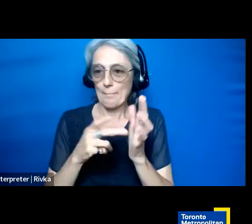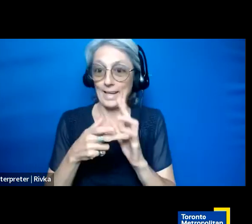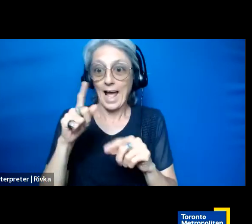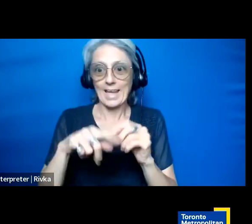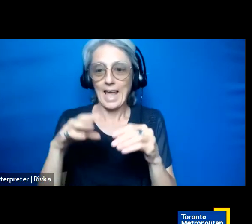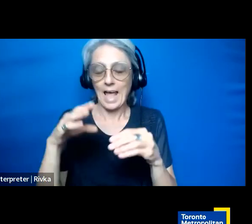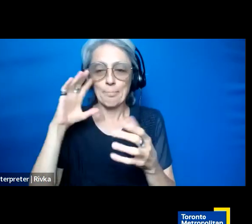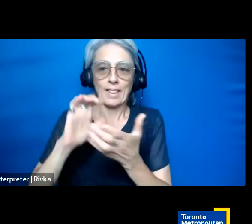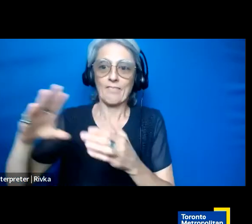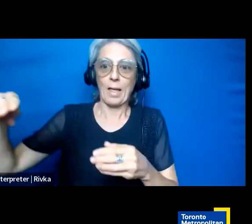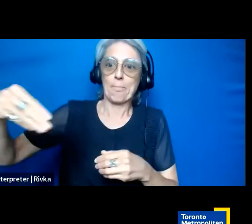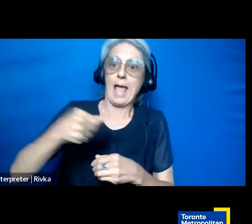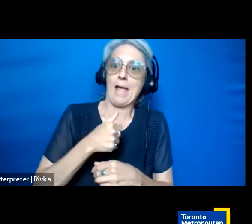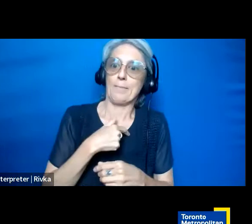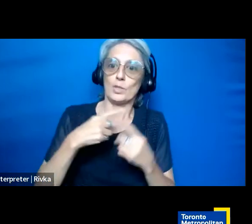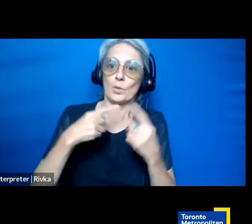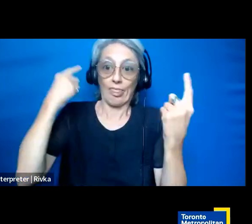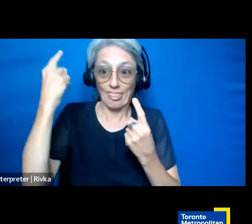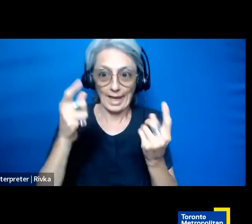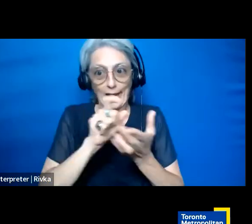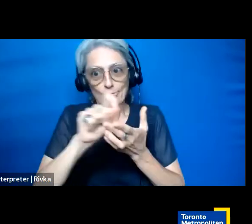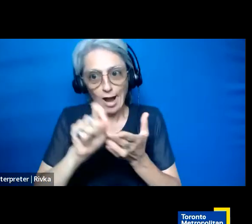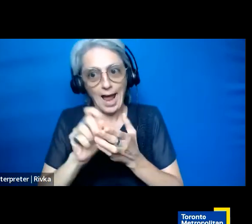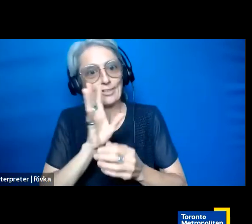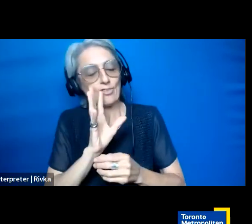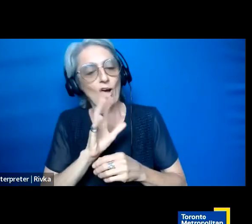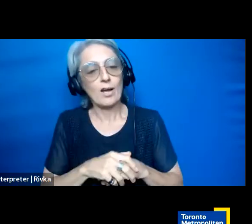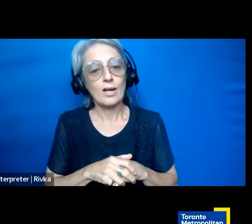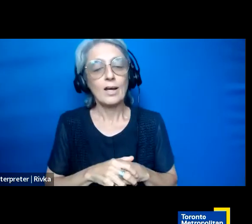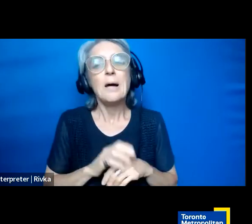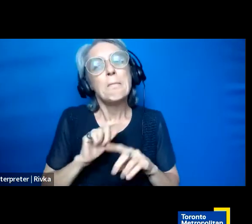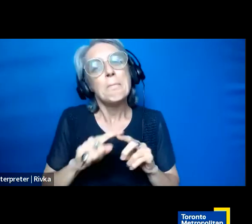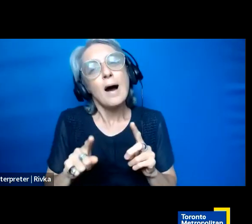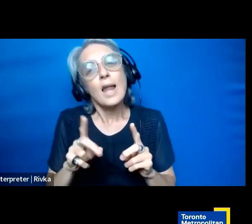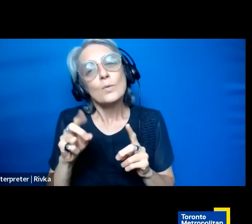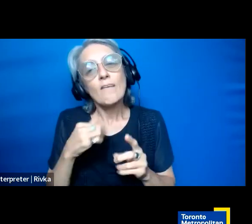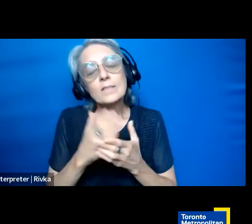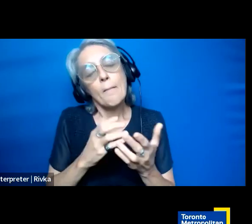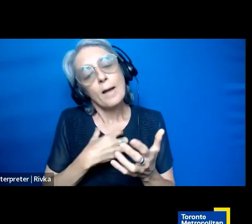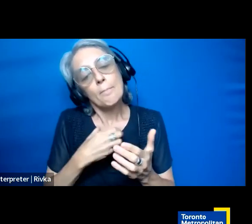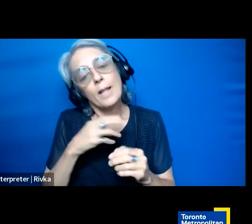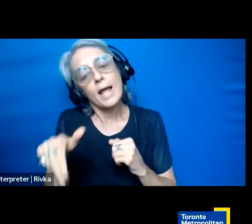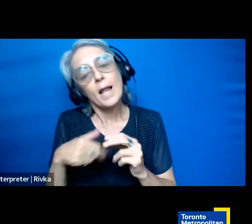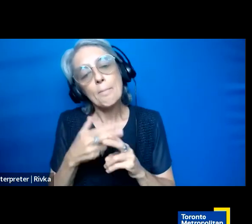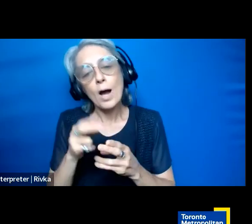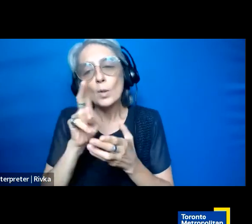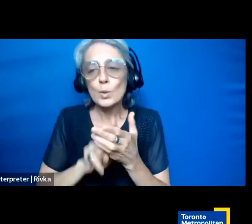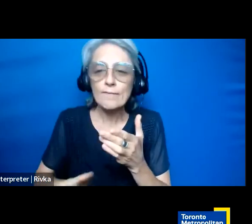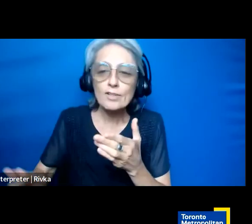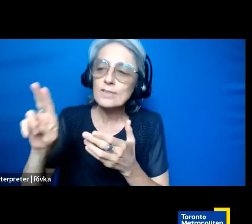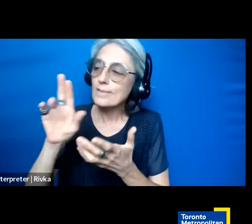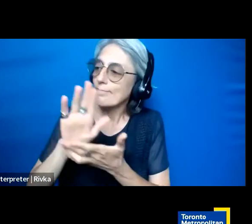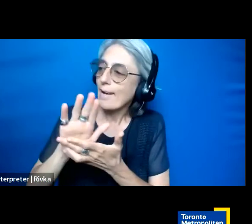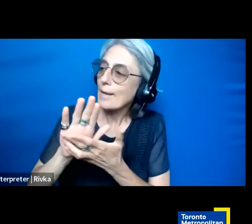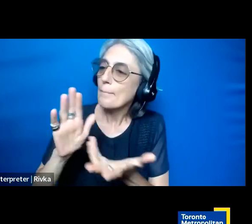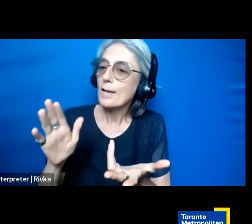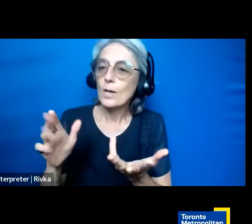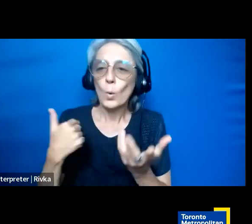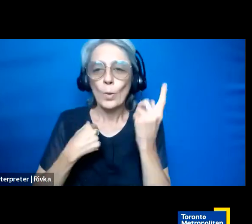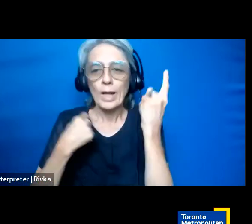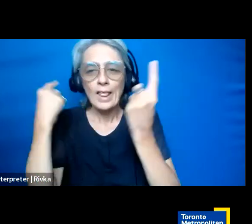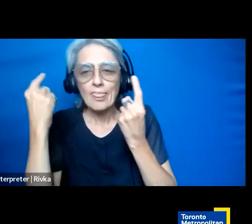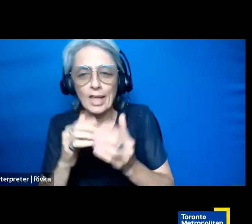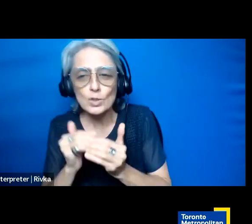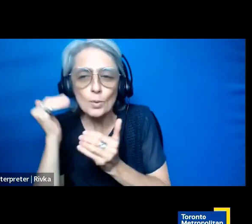and talk. But if I have any complaints about it, it's that we think too much and we talk to each other